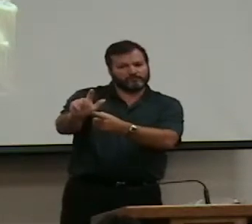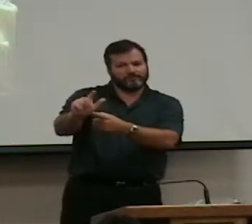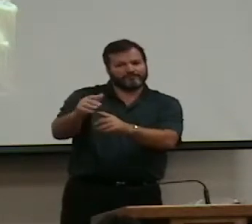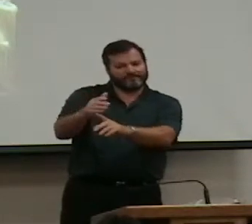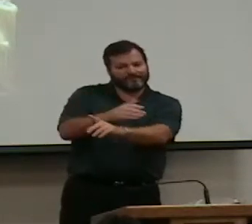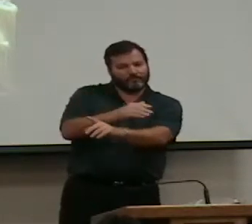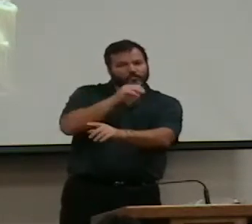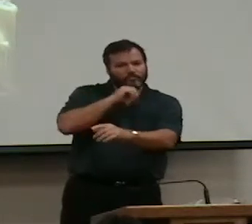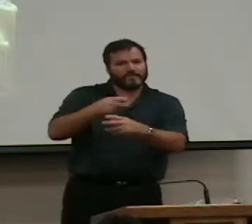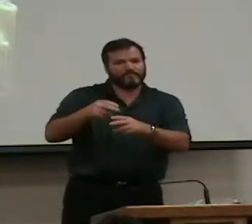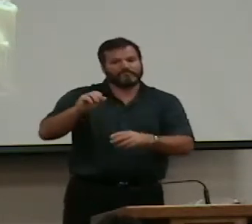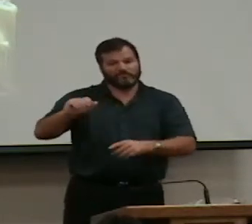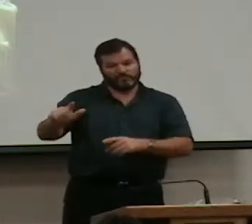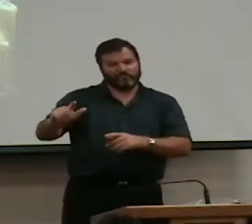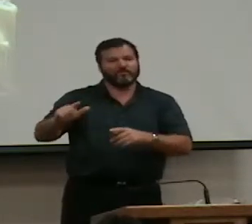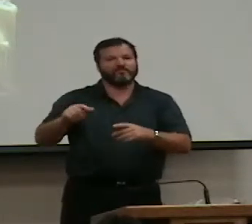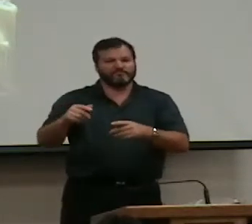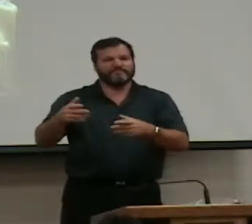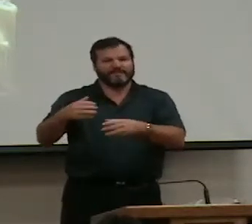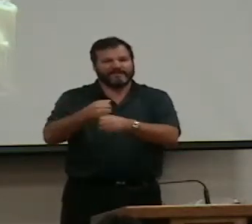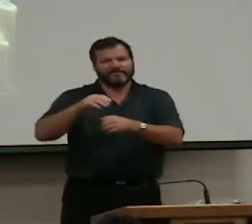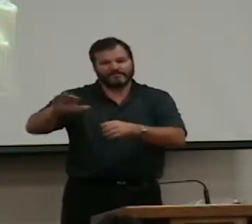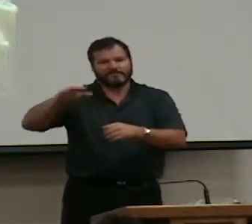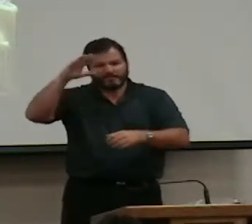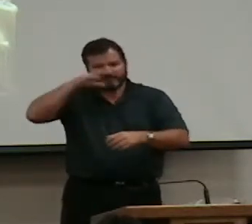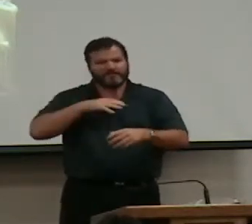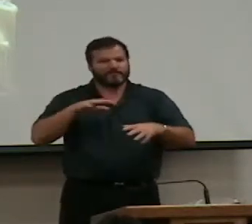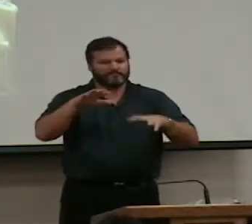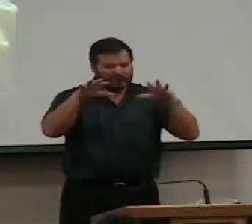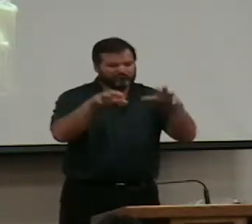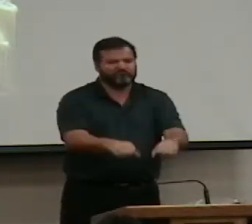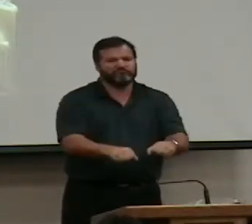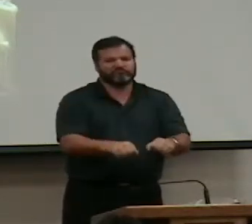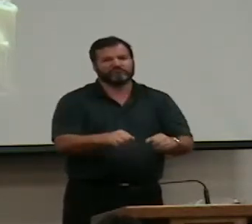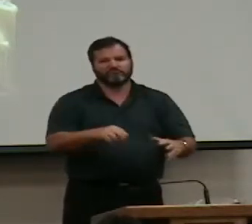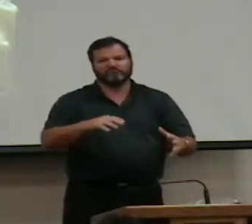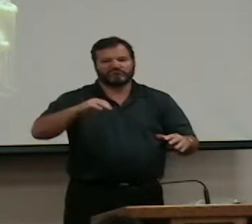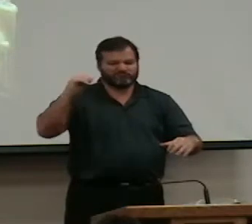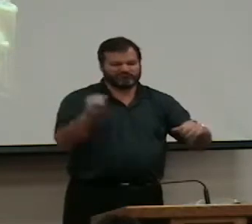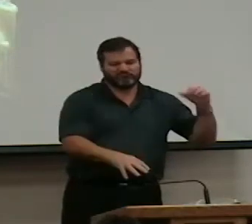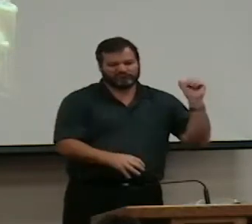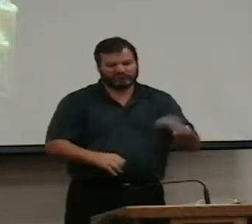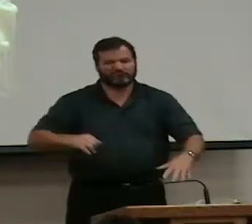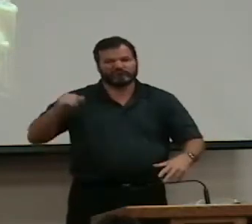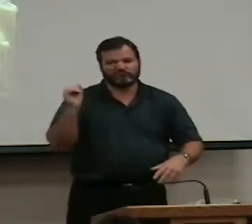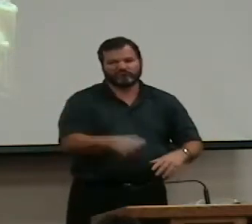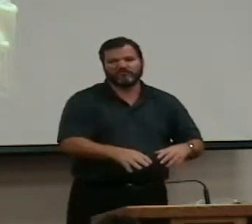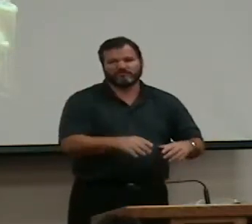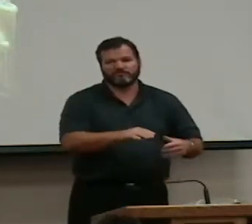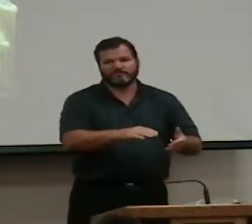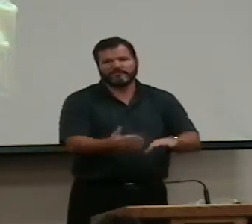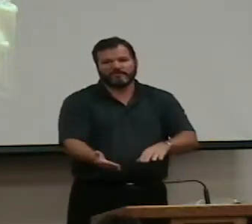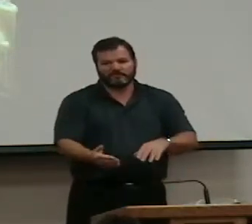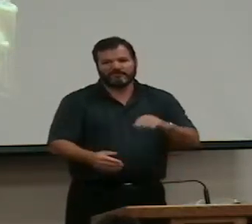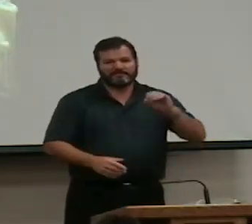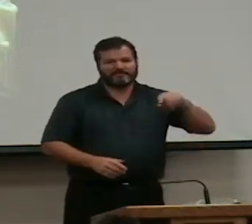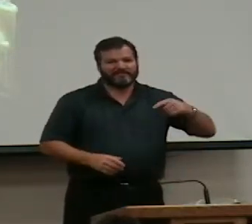Saul, he was first called Saul. He was just, he was grabbing Christians and throwing rocks at them and killing